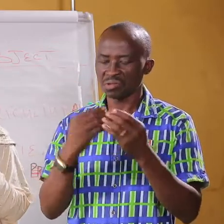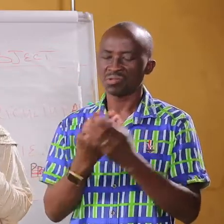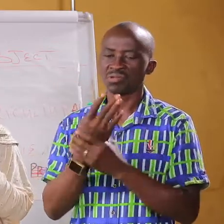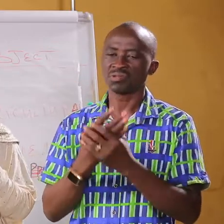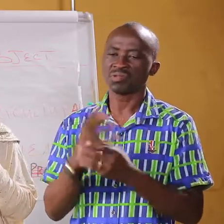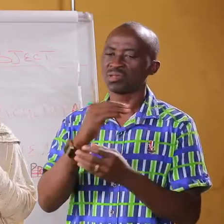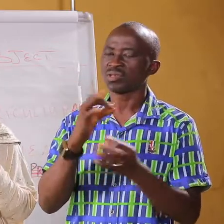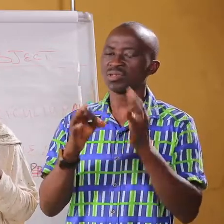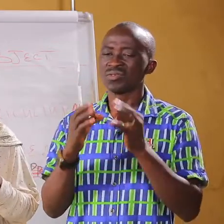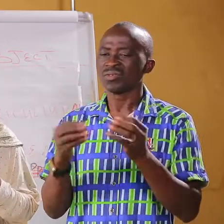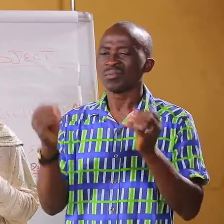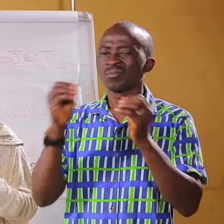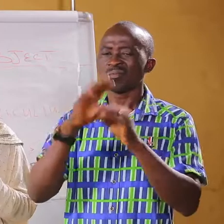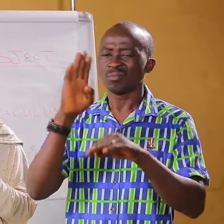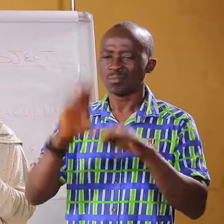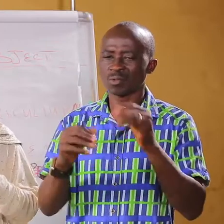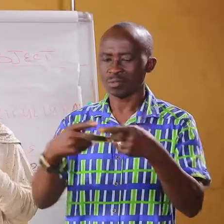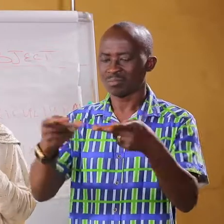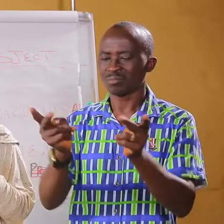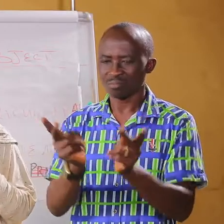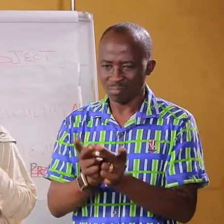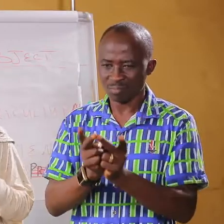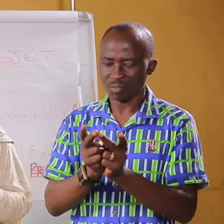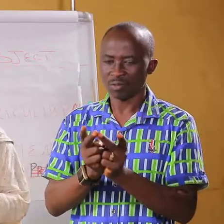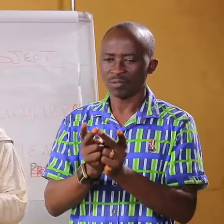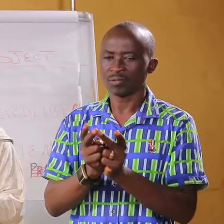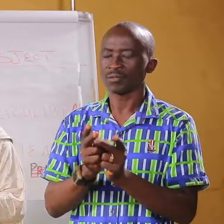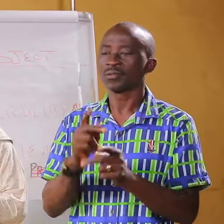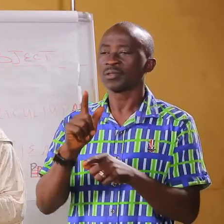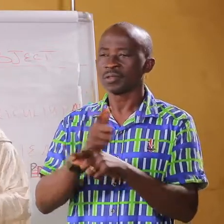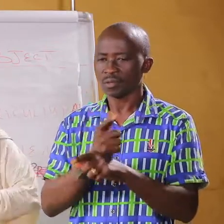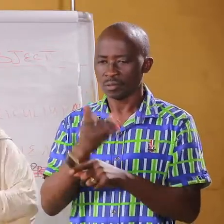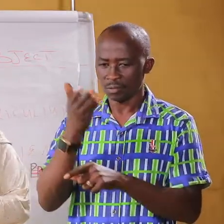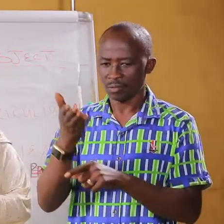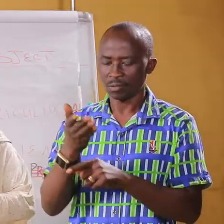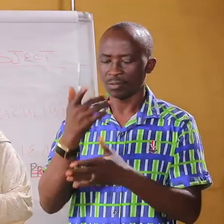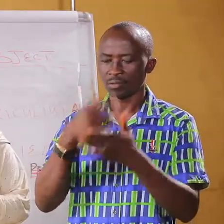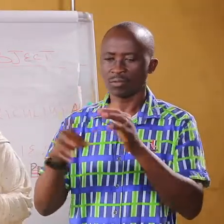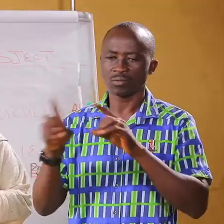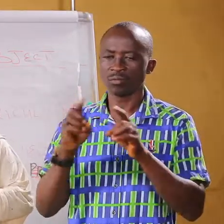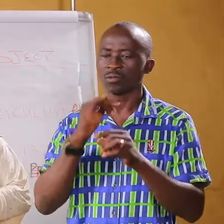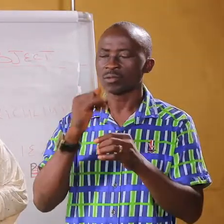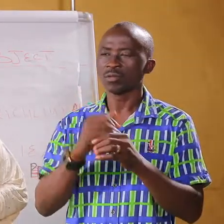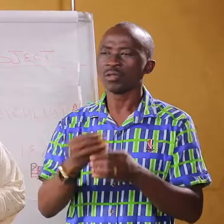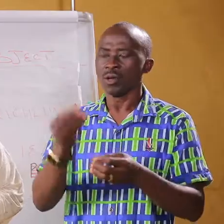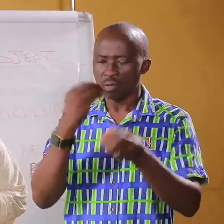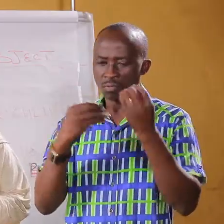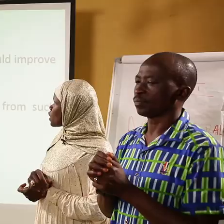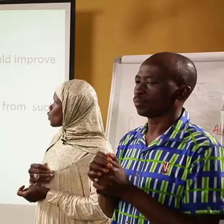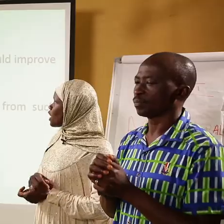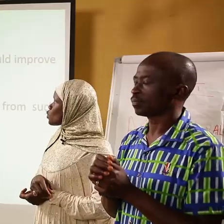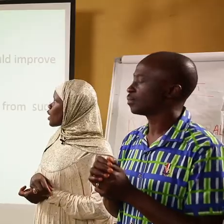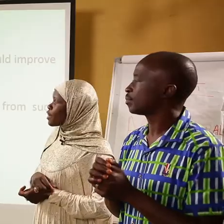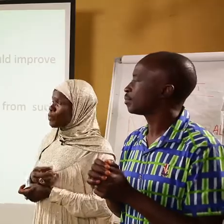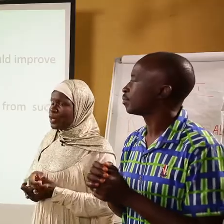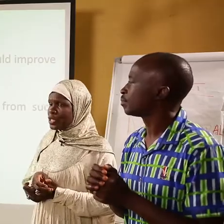more than the carrying capacity. They are more than the land. So what they do is what? They overgraze.